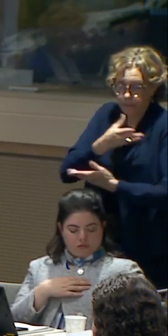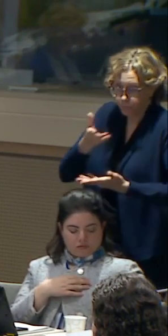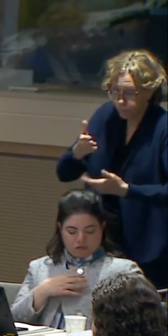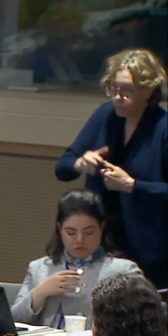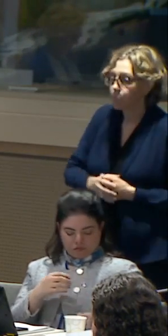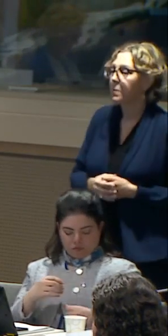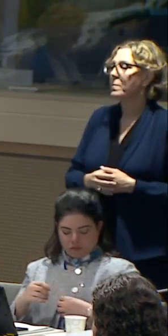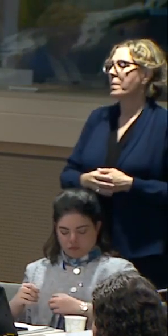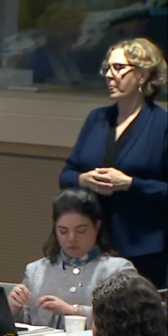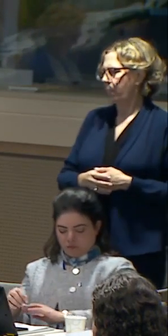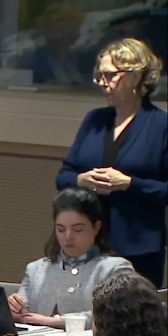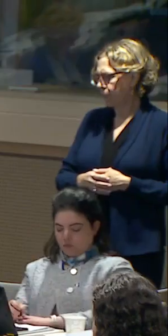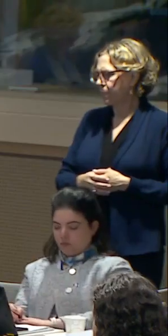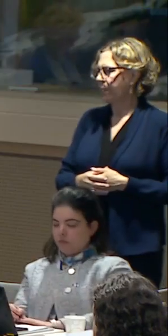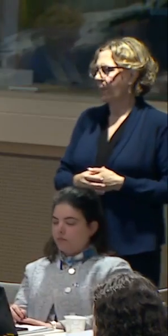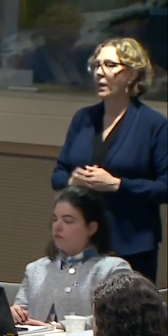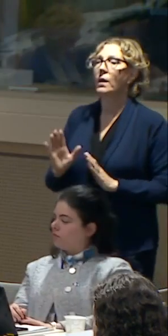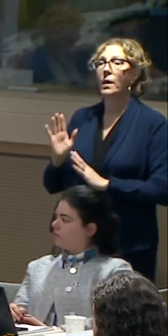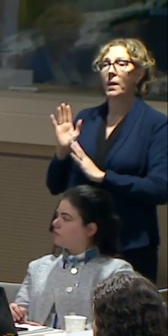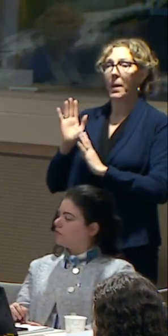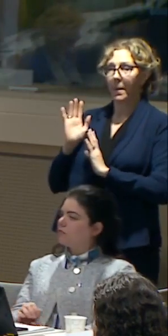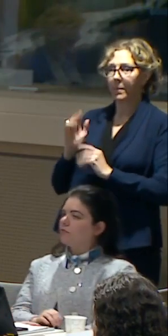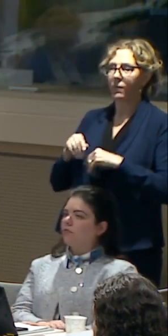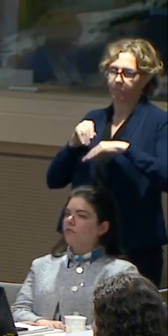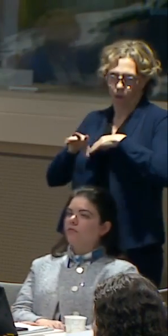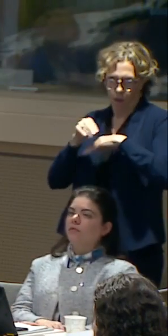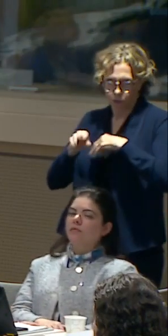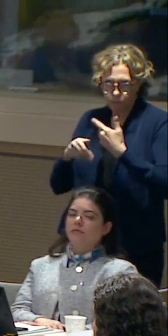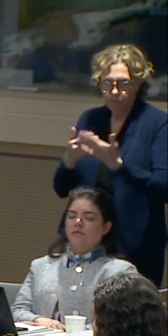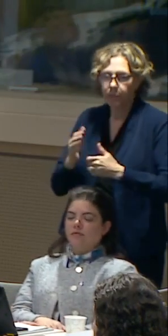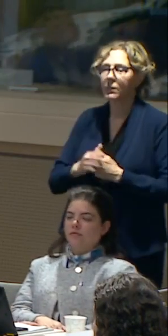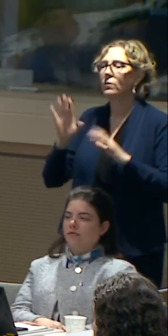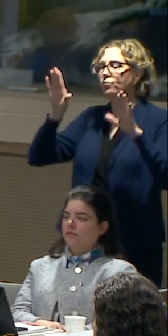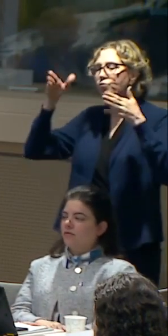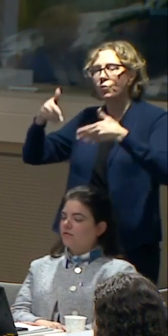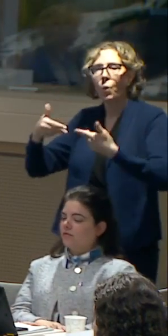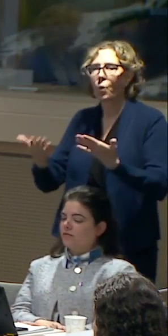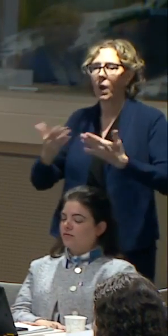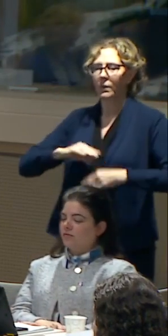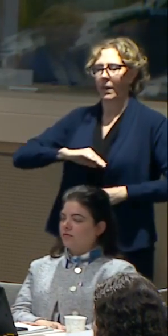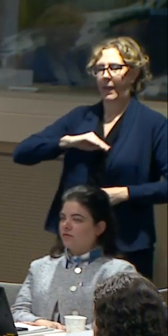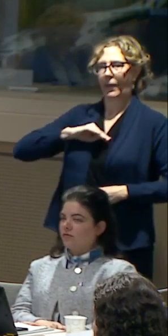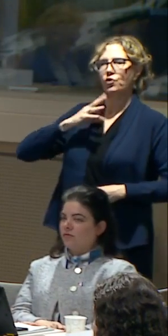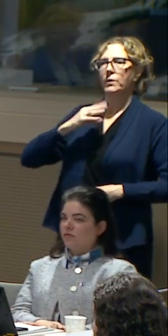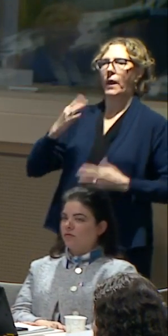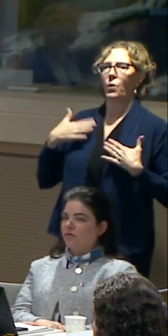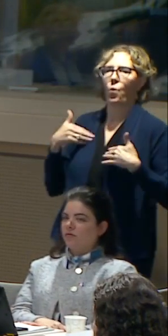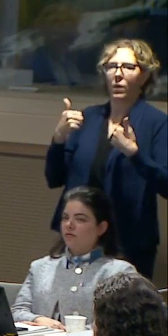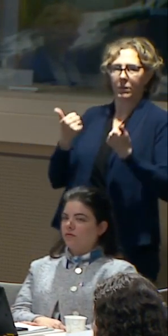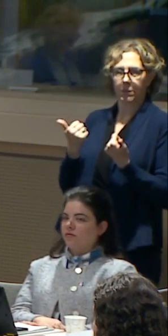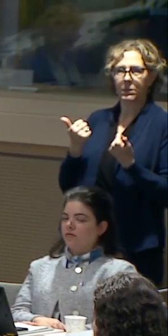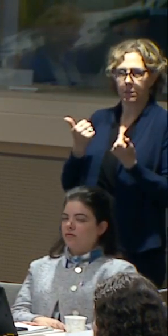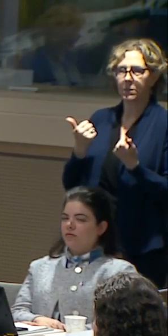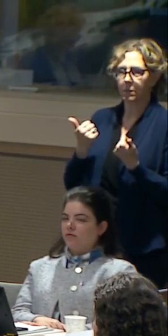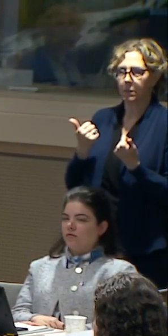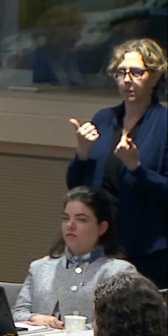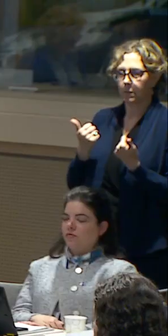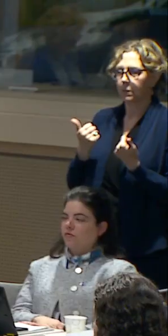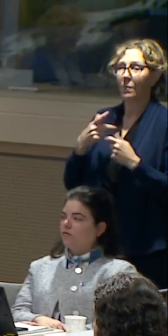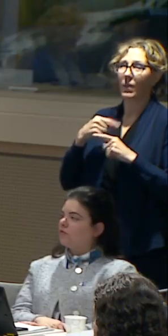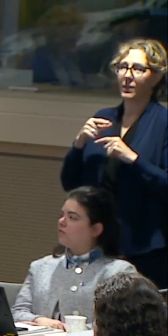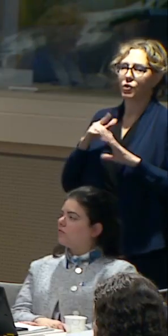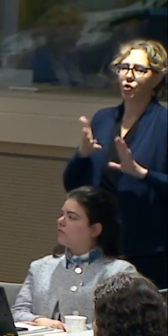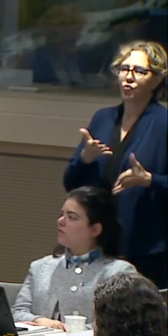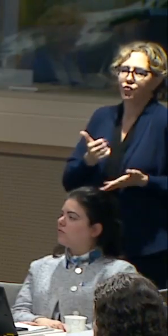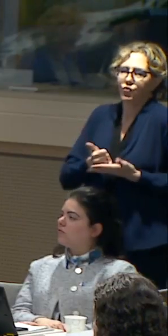Hospitals Authority in the Bahamas, focuses on aging and wellness as well as rehabilitation, and also